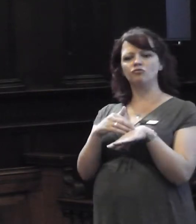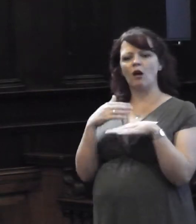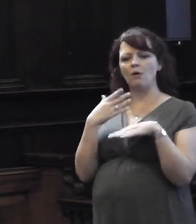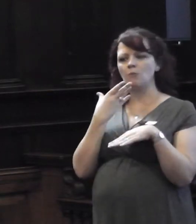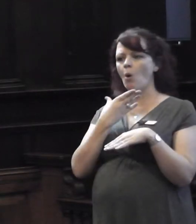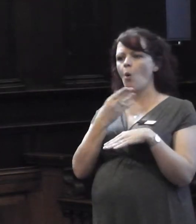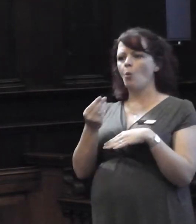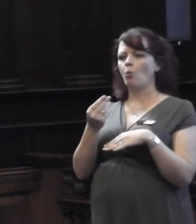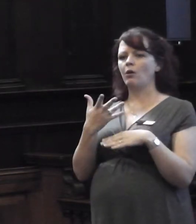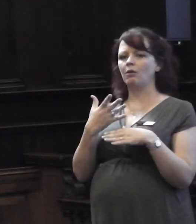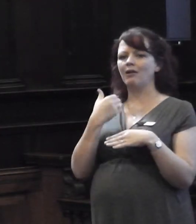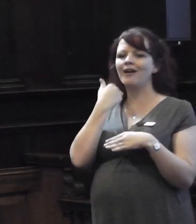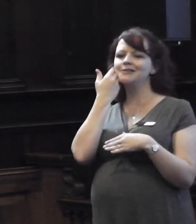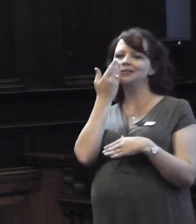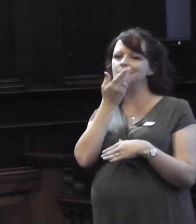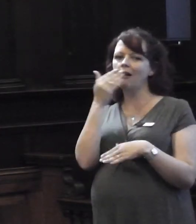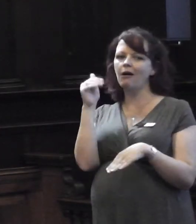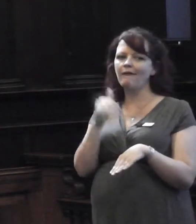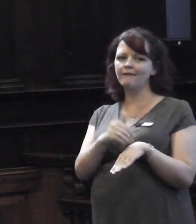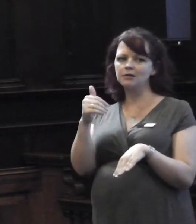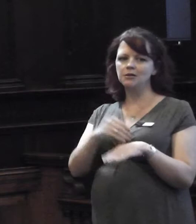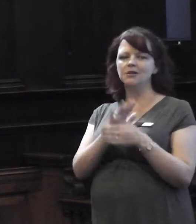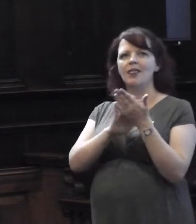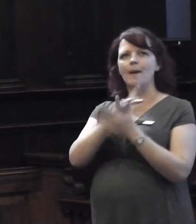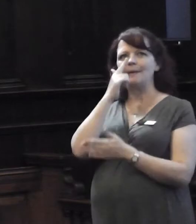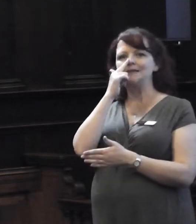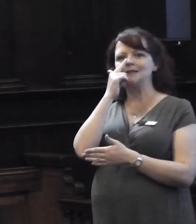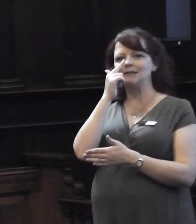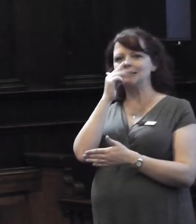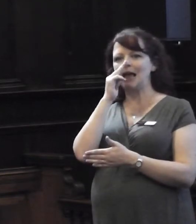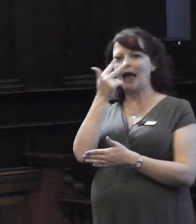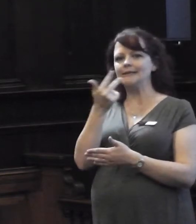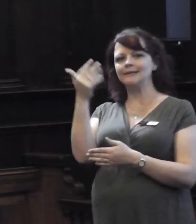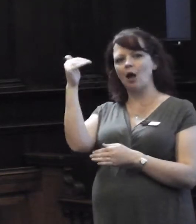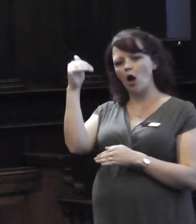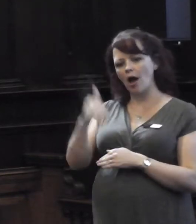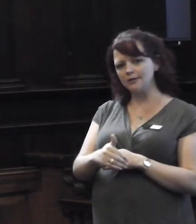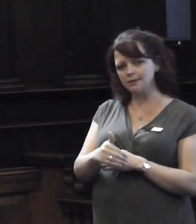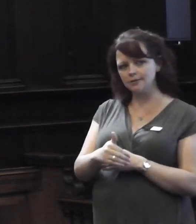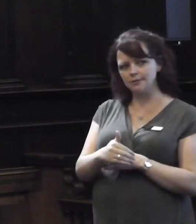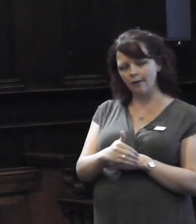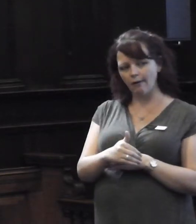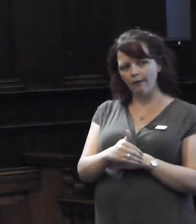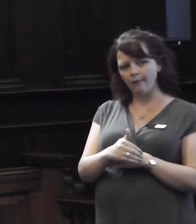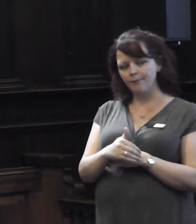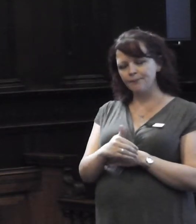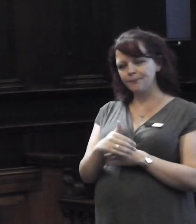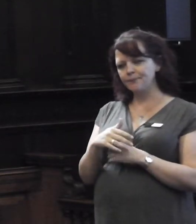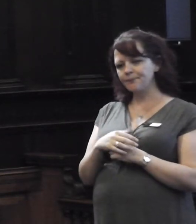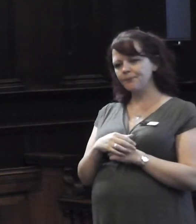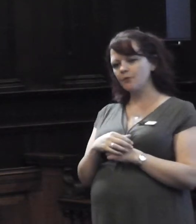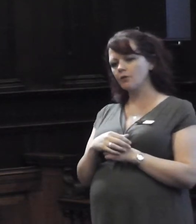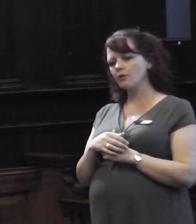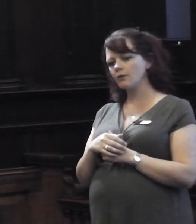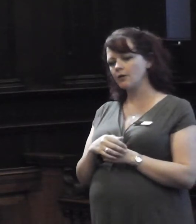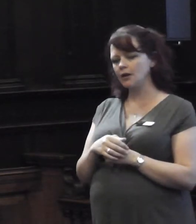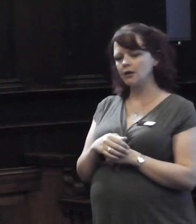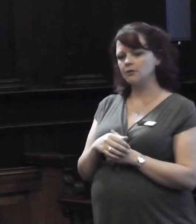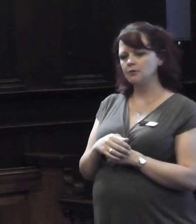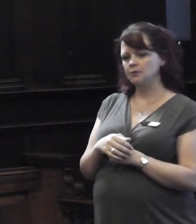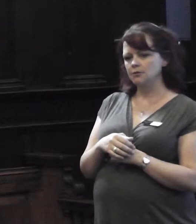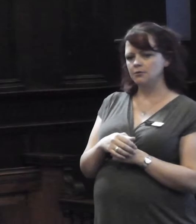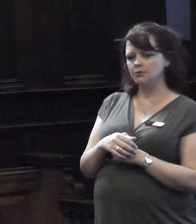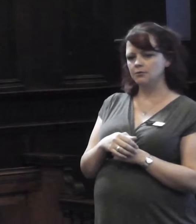18. With a population of one young offender institution being